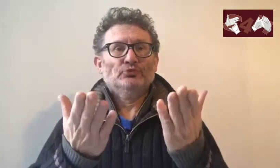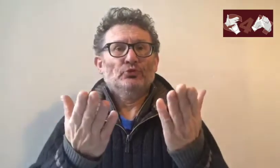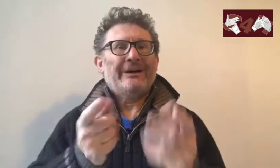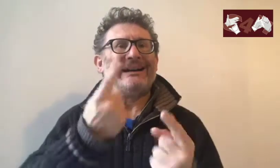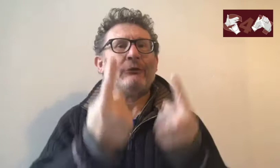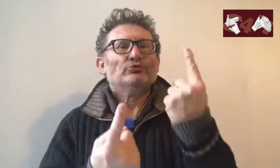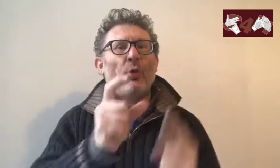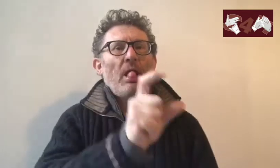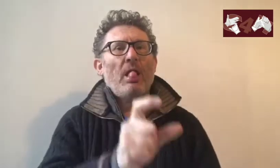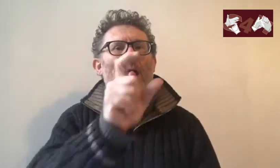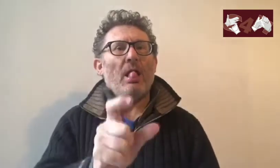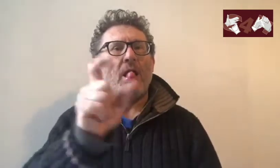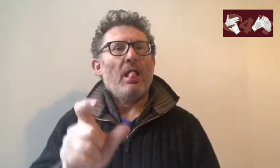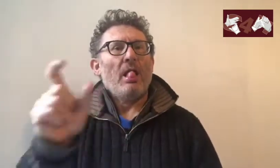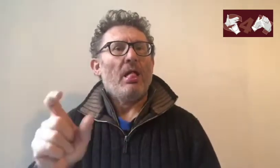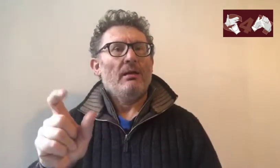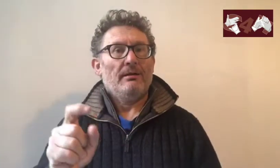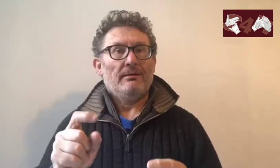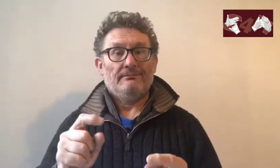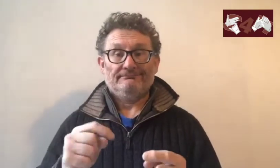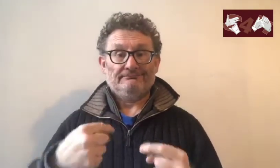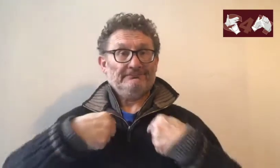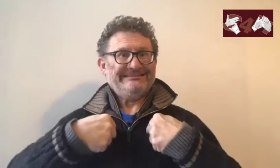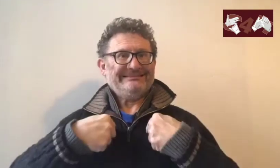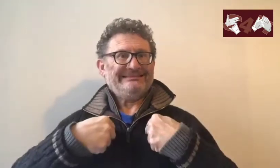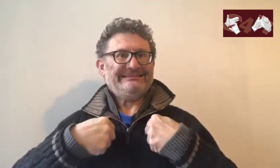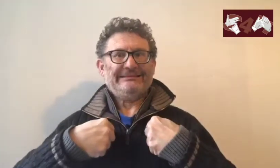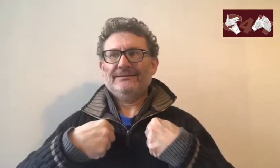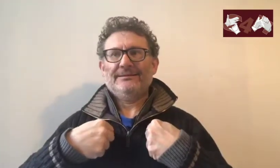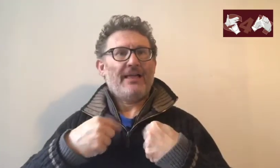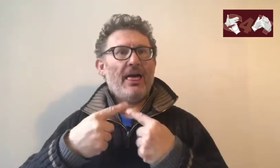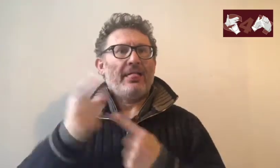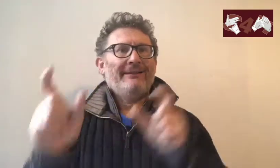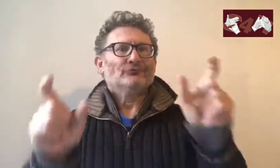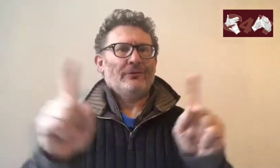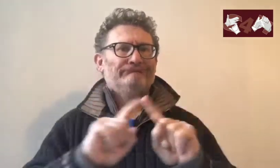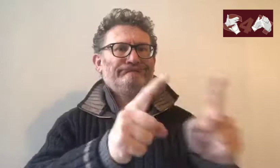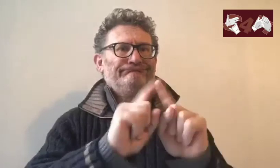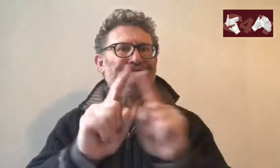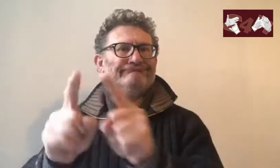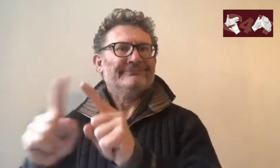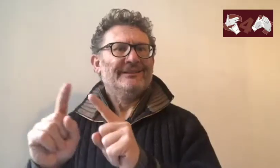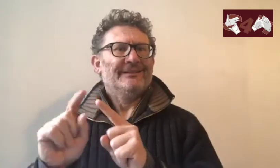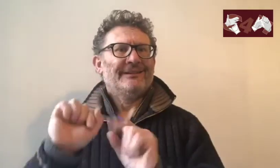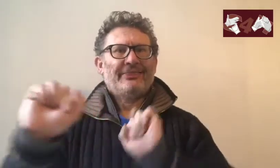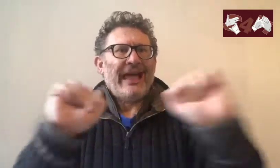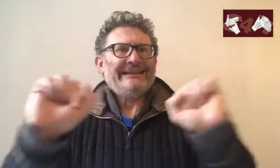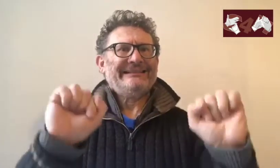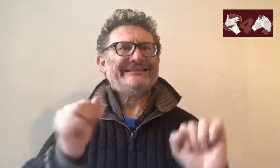And again, this isn't an easy thing, and this is very much dependent on each individual person. And so I